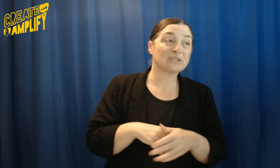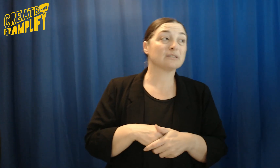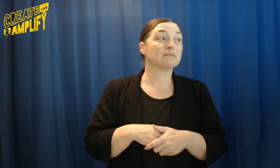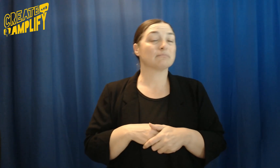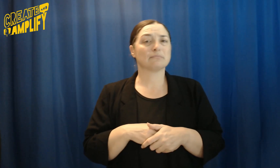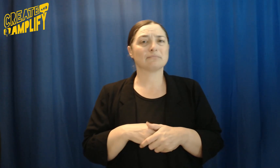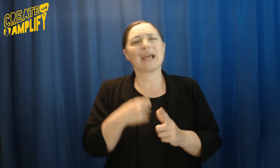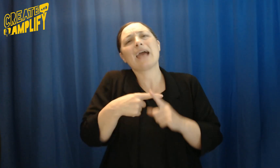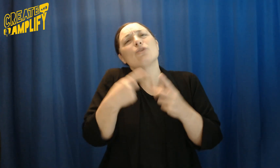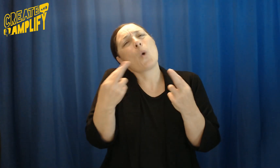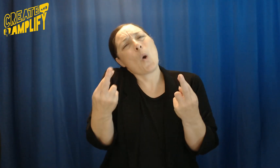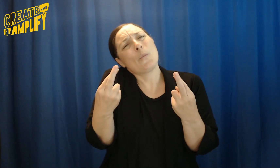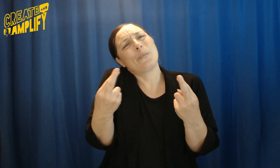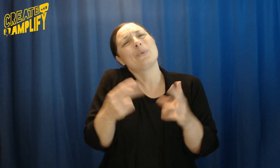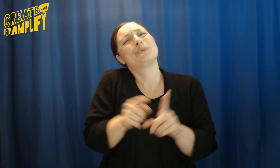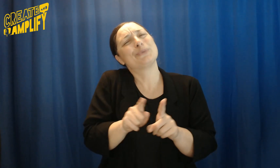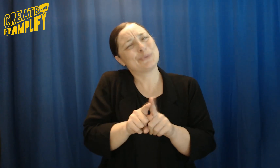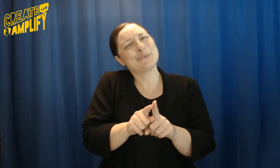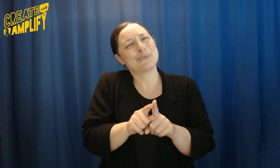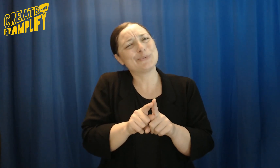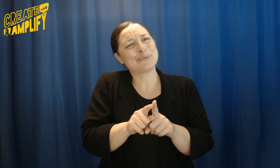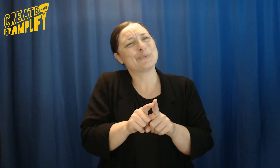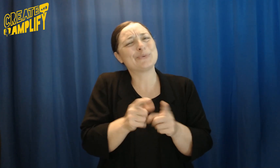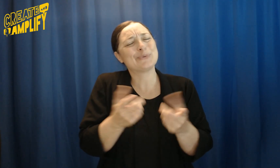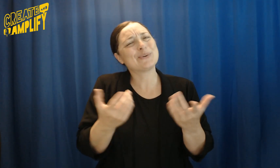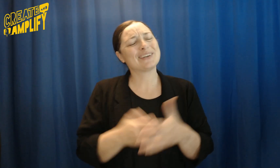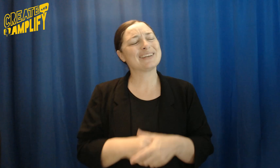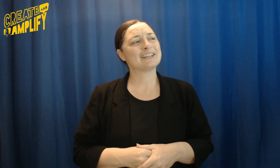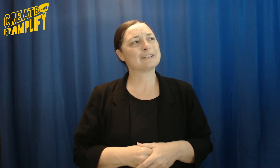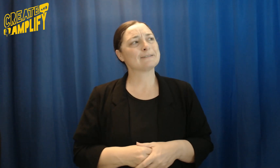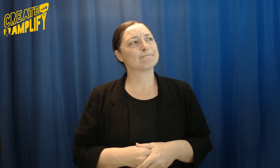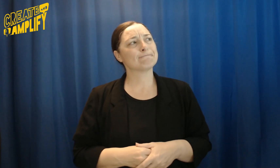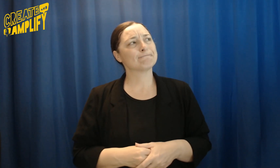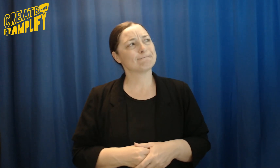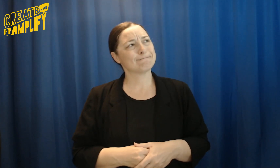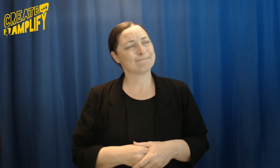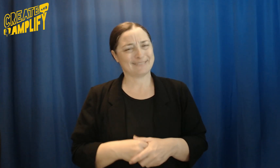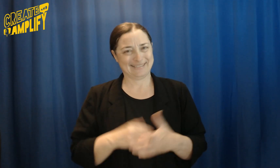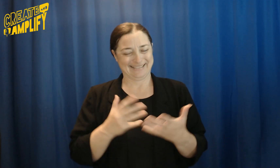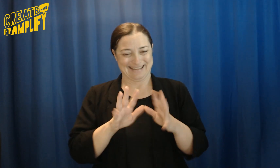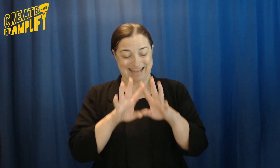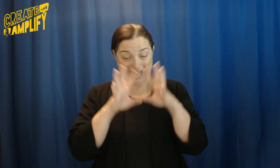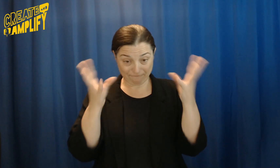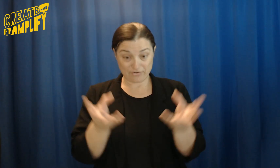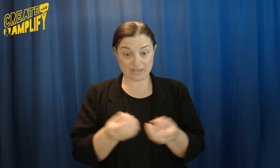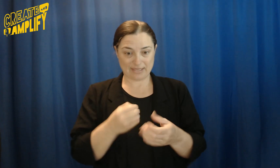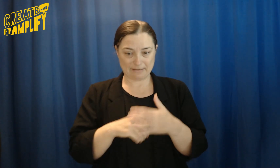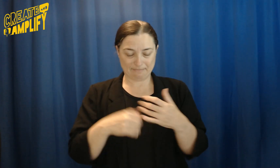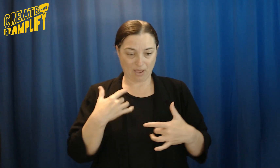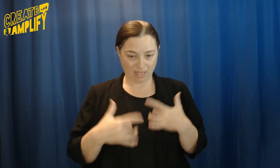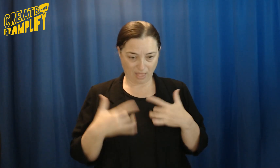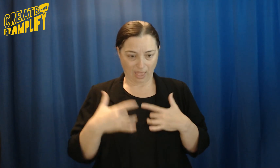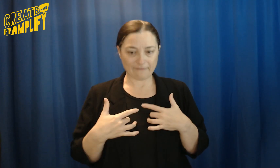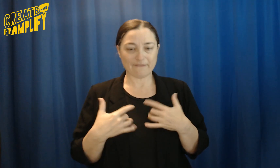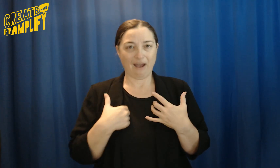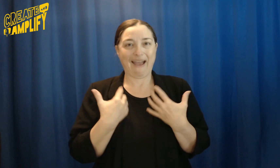well. Always having had at the core of everything, deep hope for better